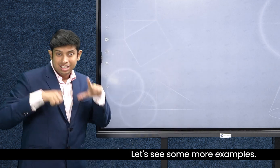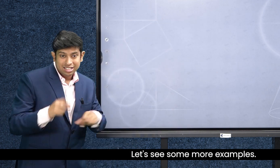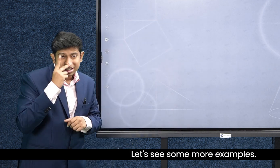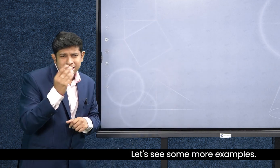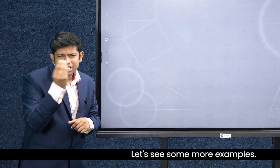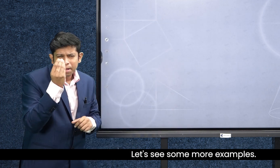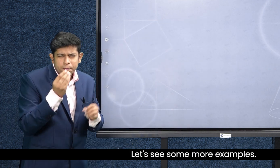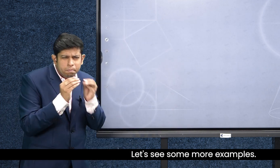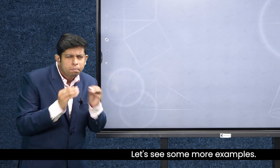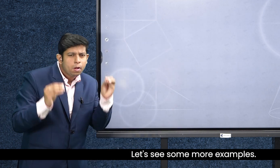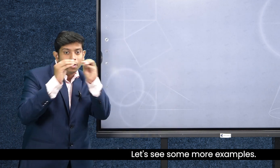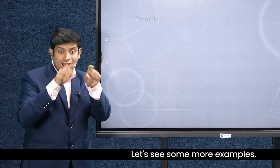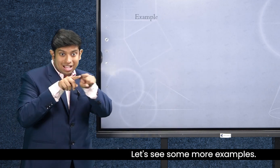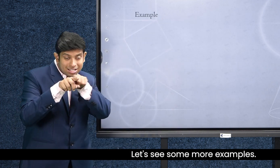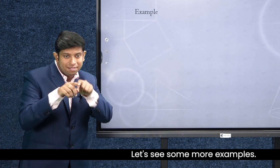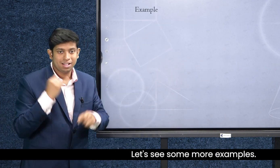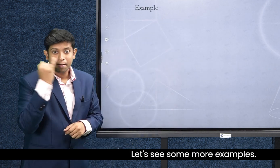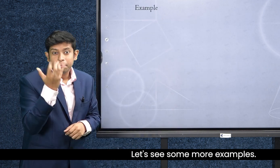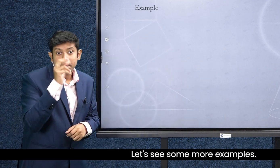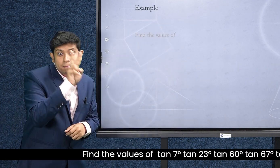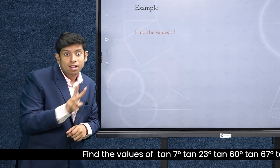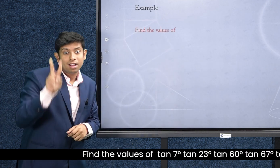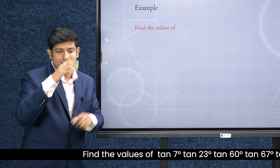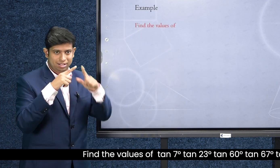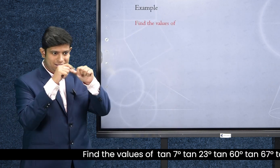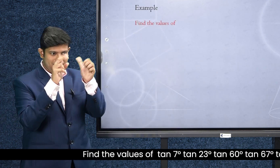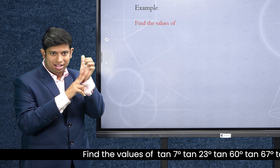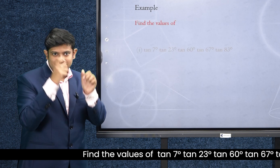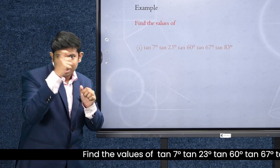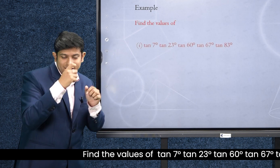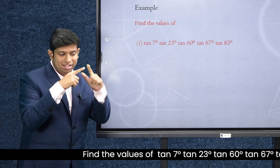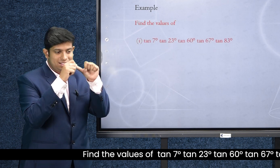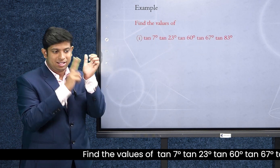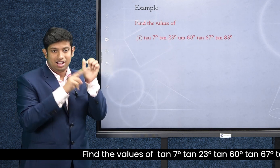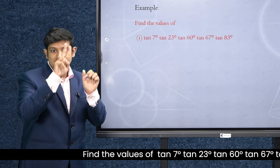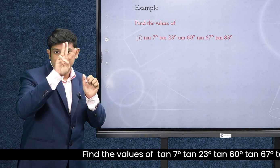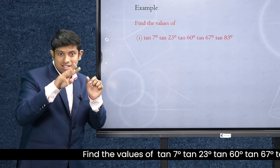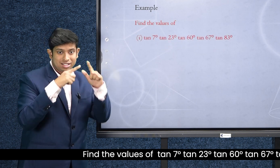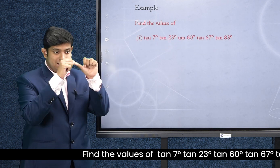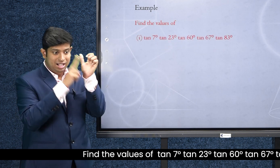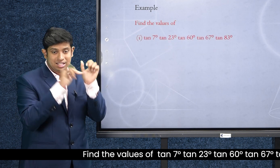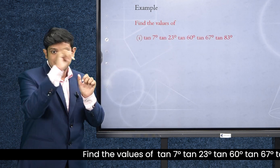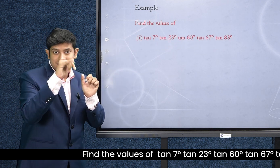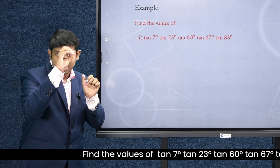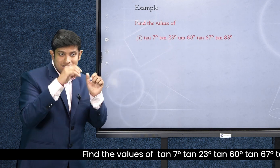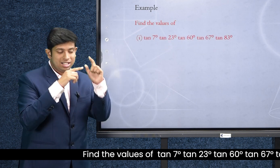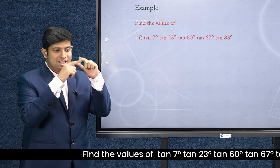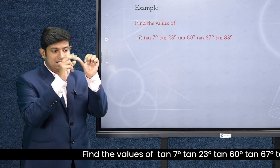Let's see some more examples. Find the values of tan 7 degrees into tan 23 degrees into tan